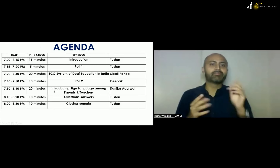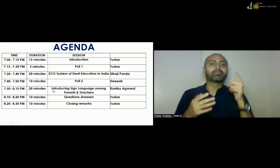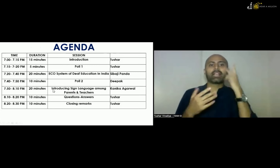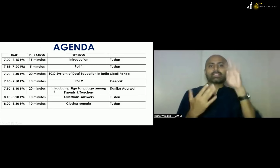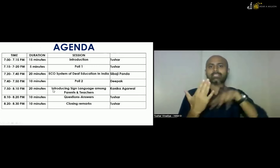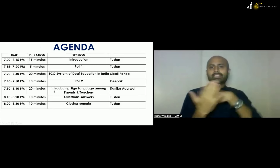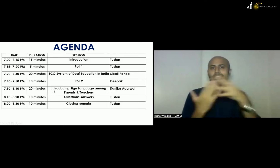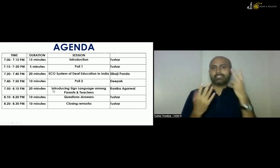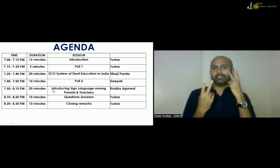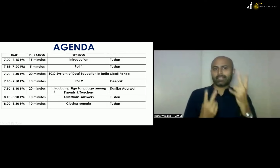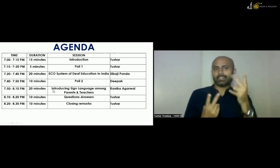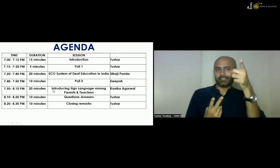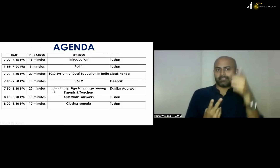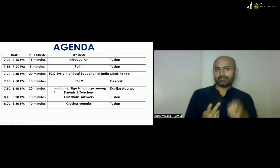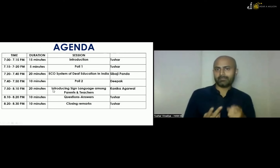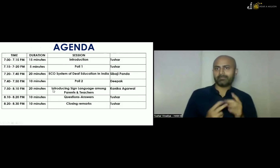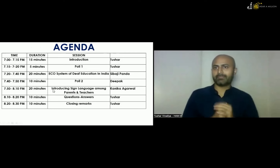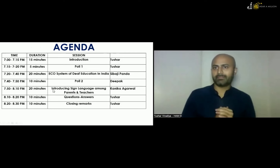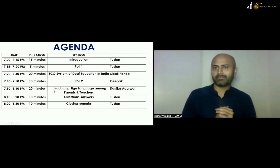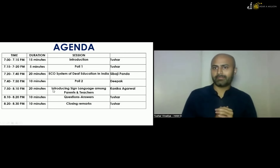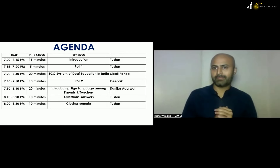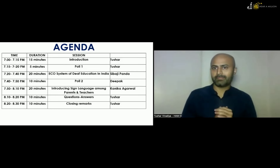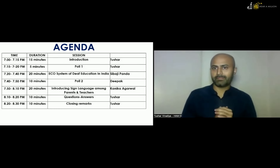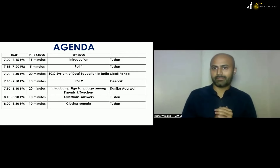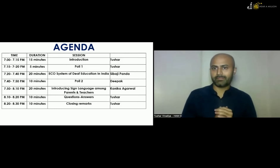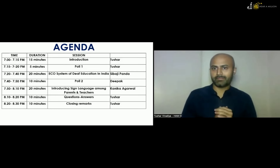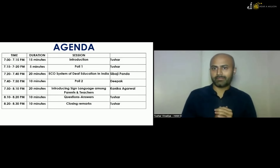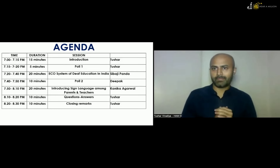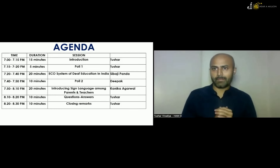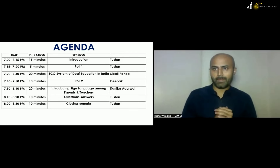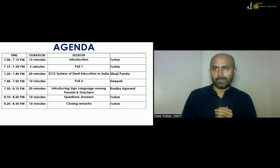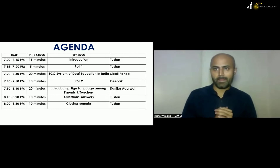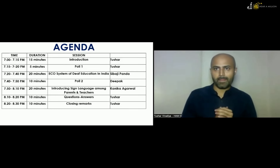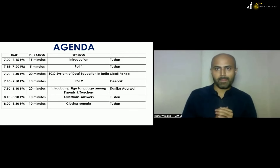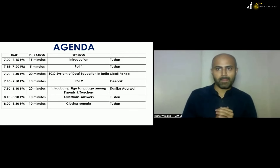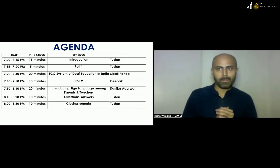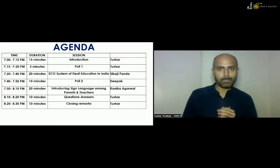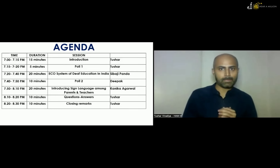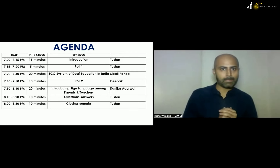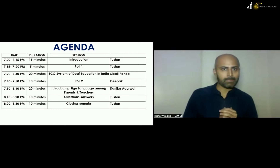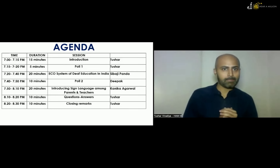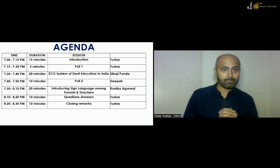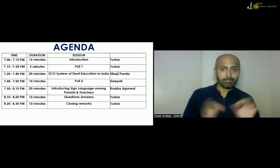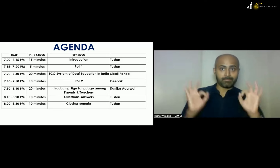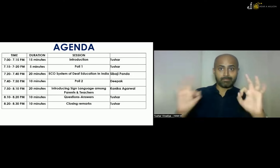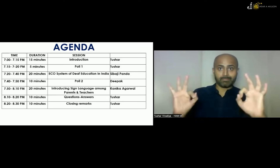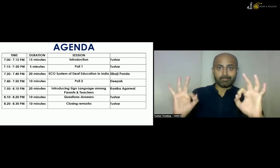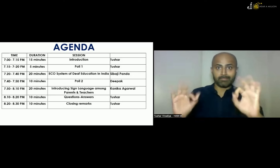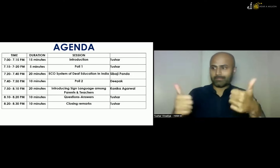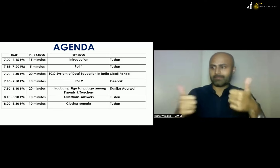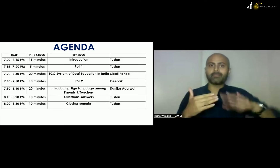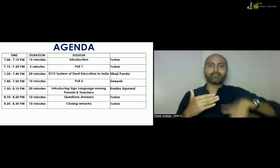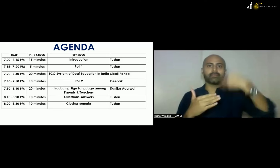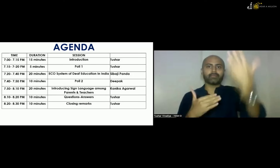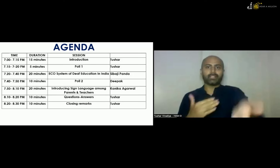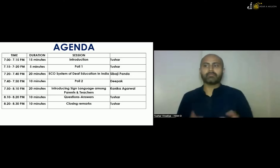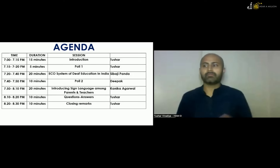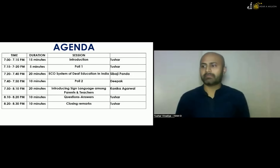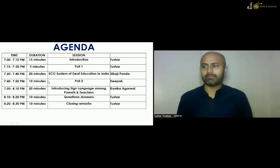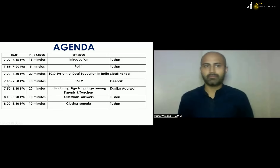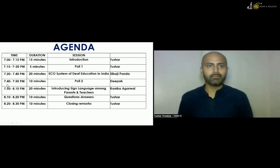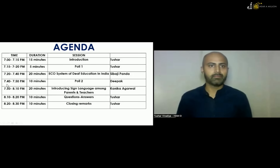So we will be discussing more about it later on. You can see the agenda, what we have today.